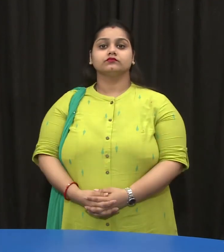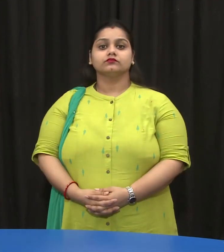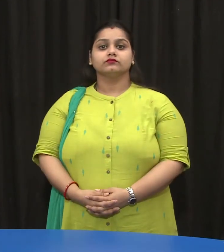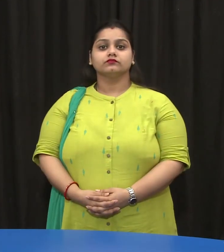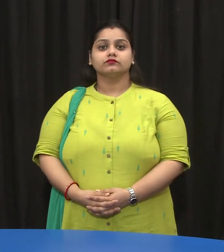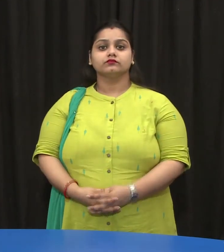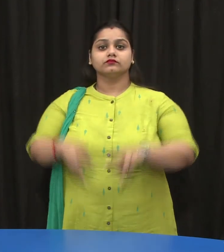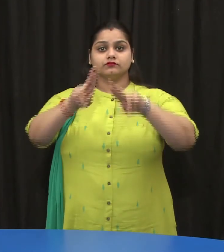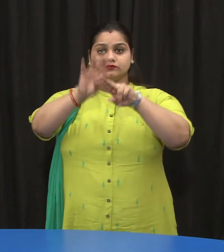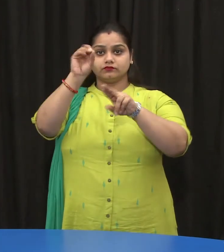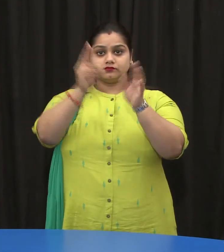font name,